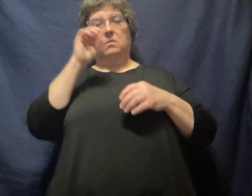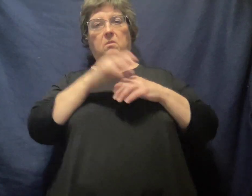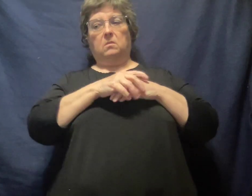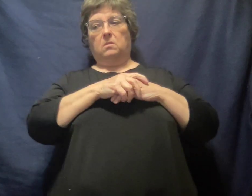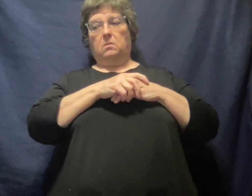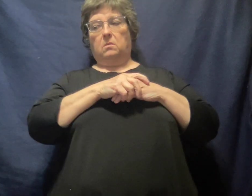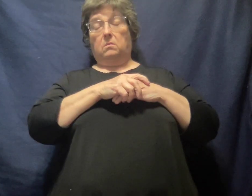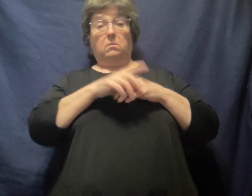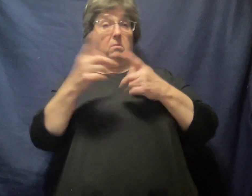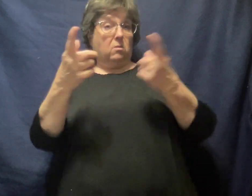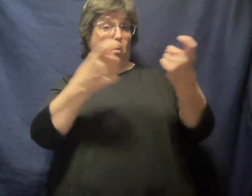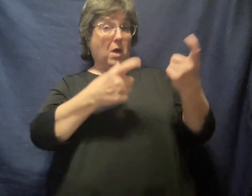Any questions, Jeff?